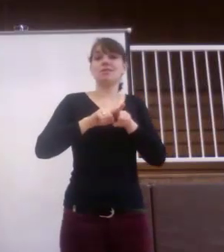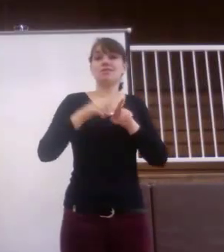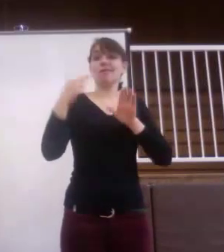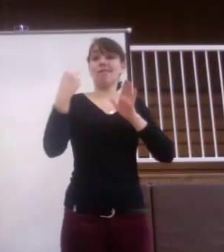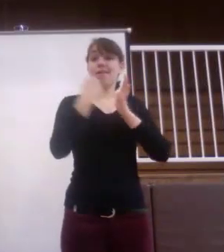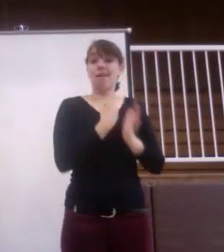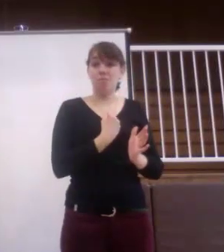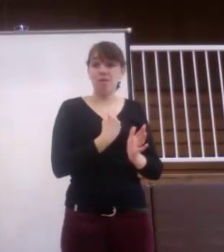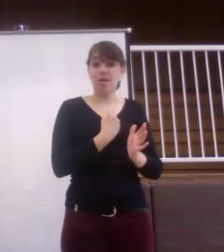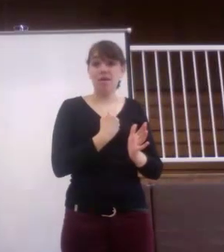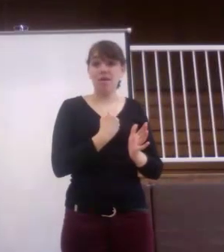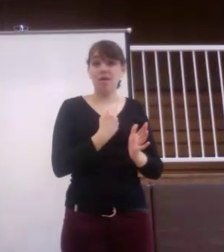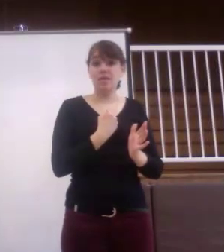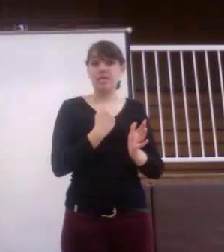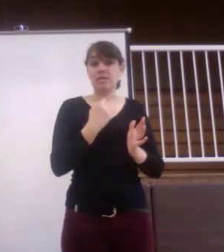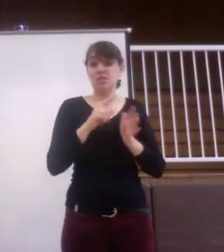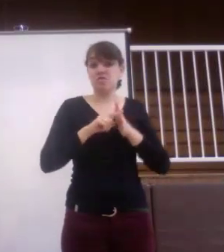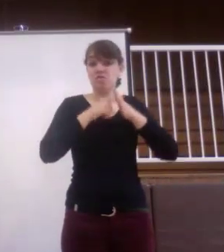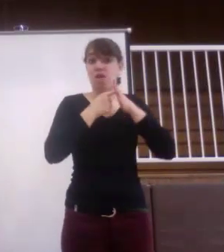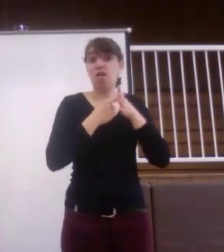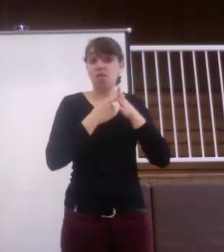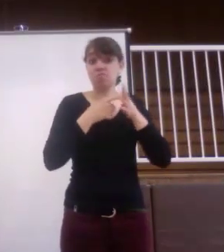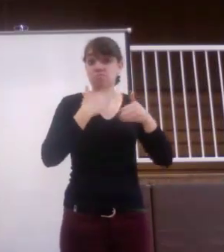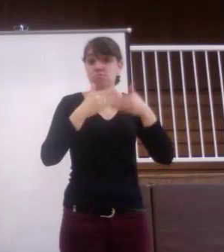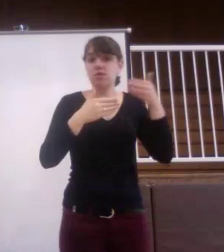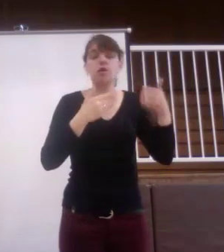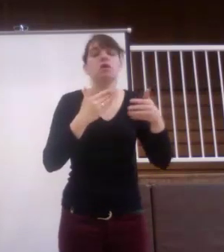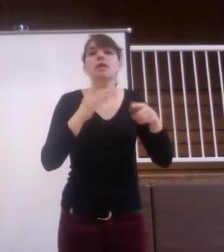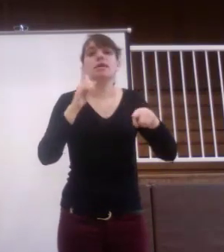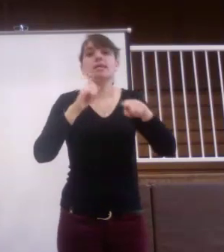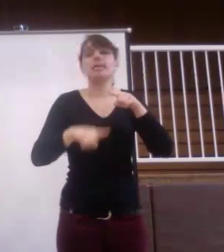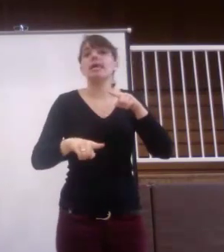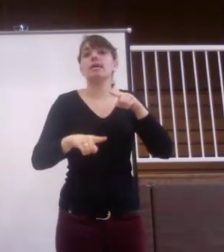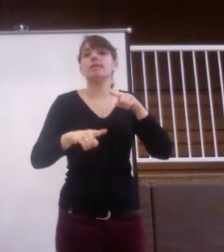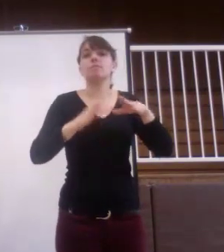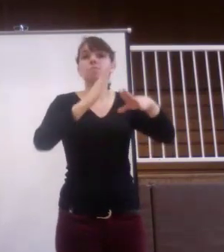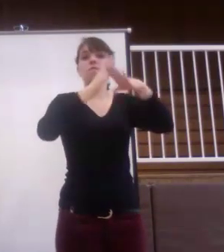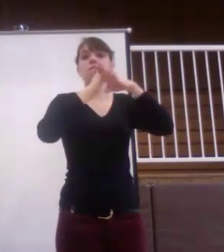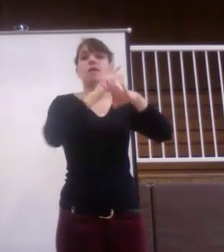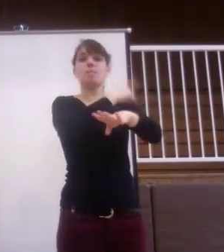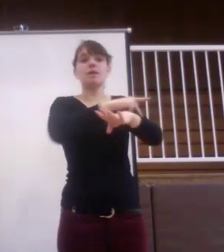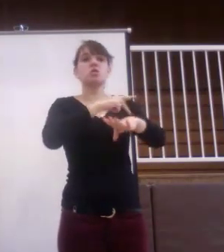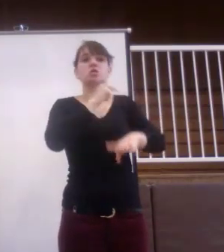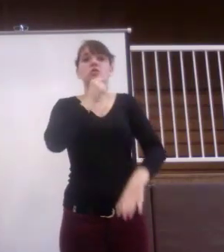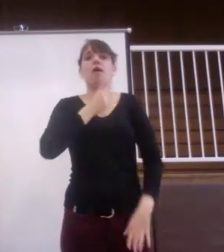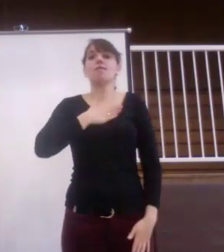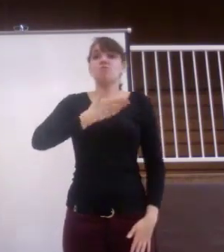to prevent the killing of patients without their consent.